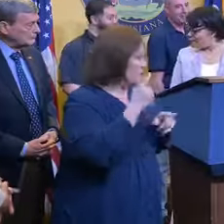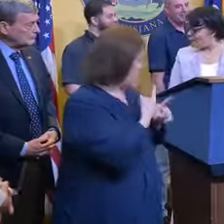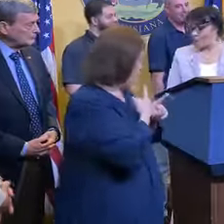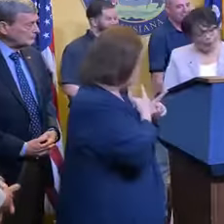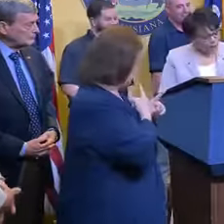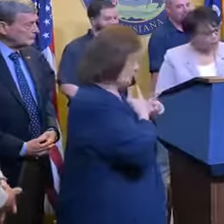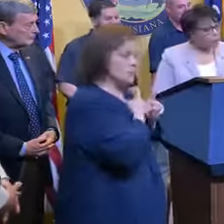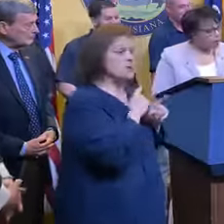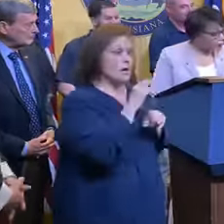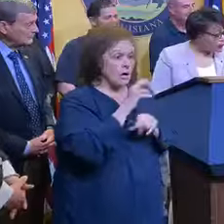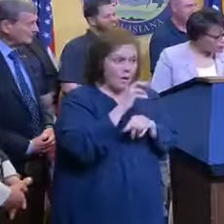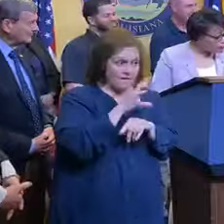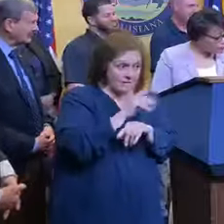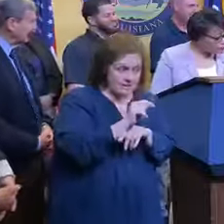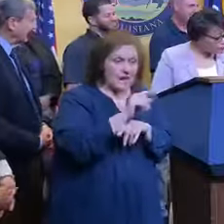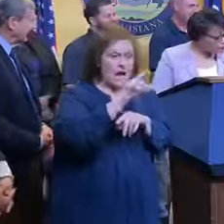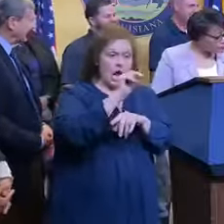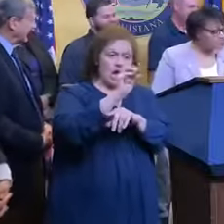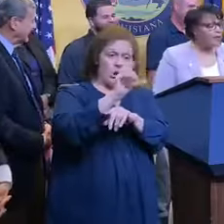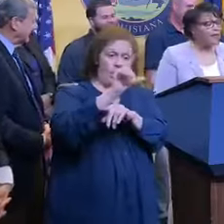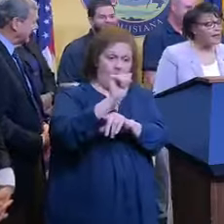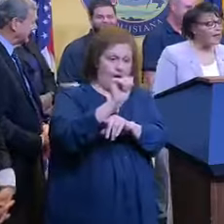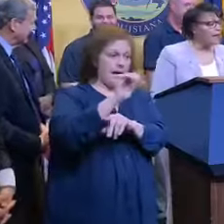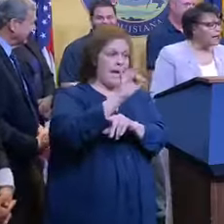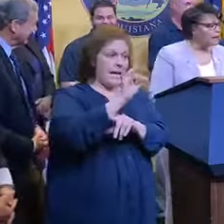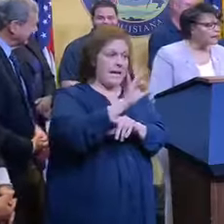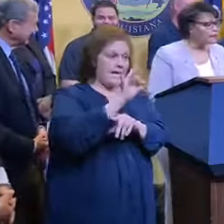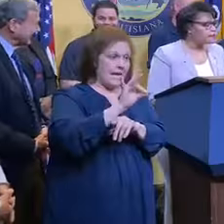right? Got it. COVID NOLA to